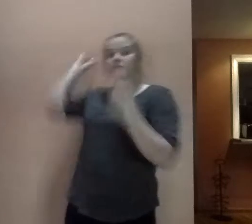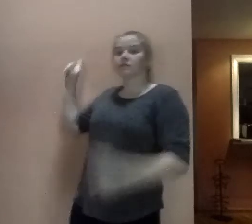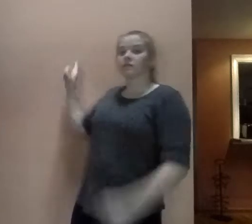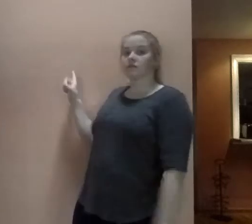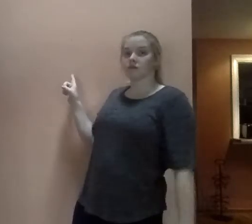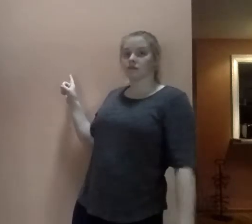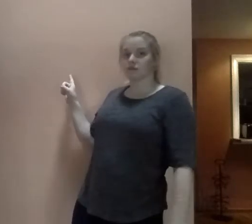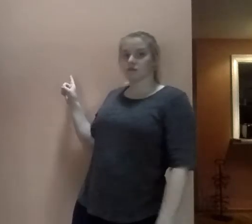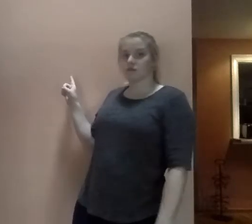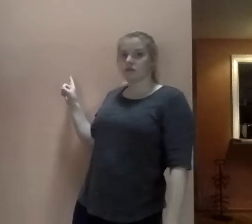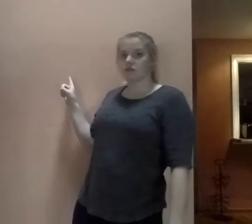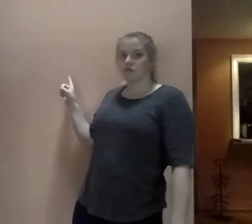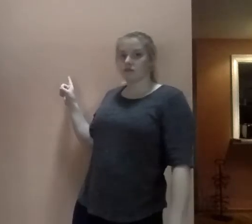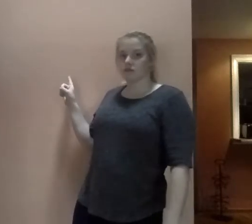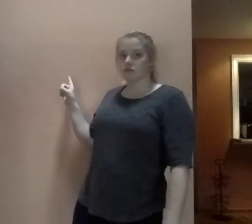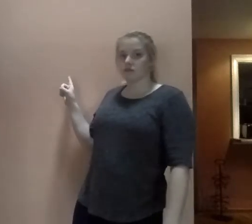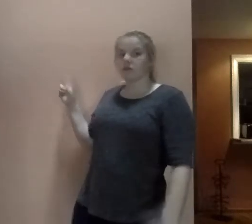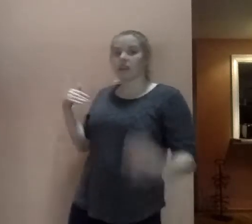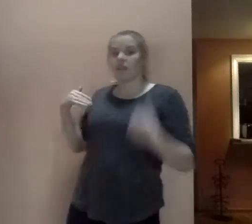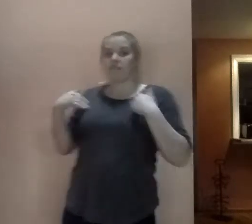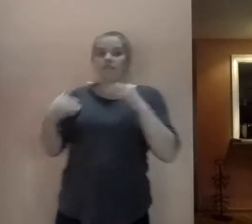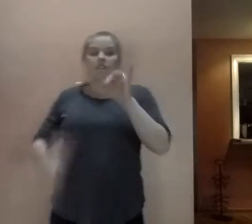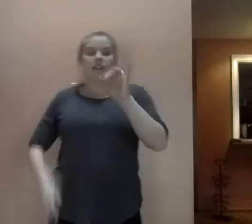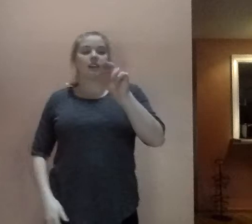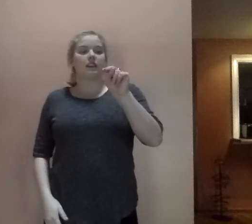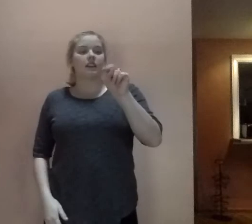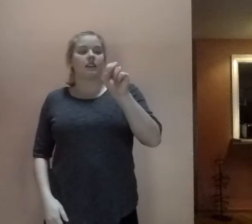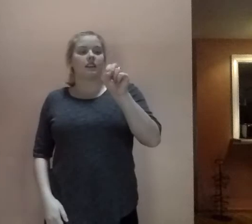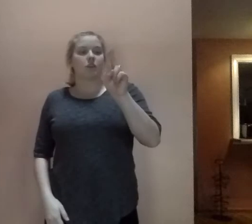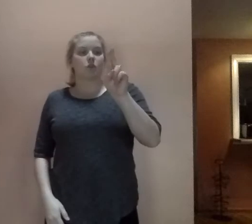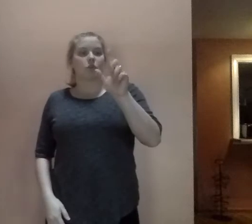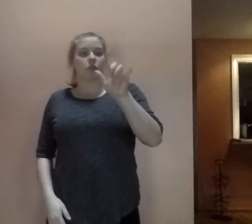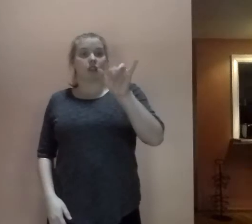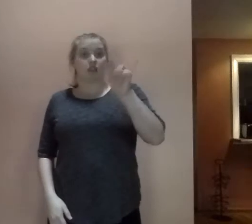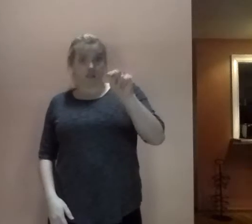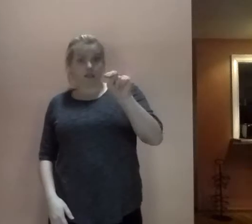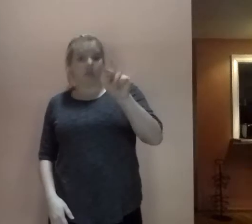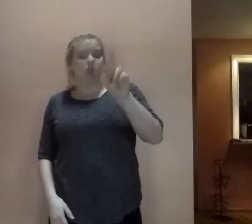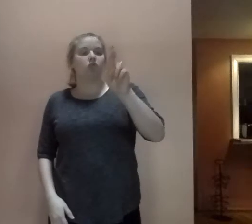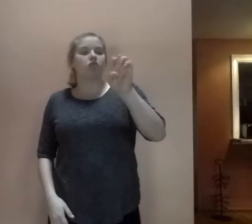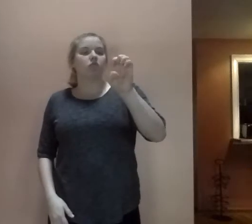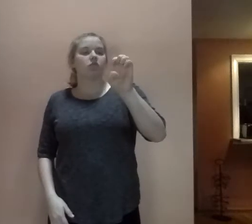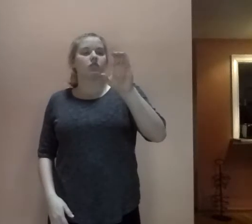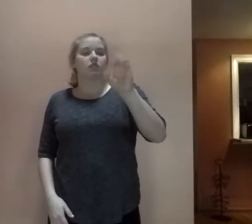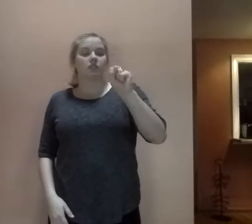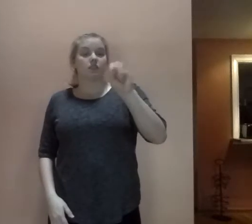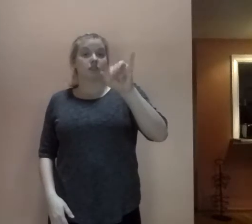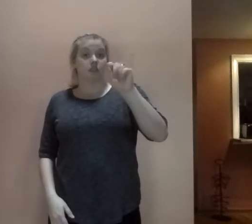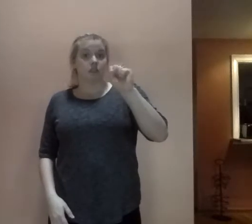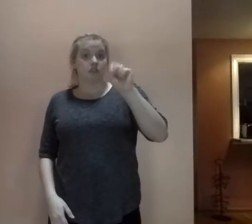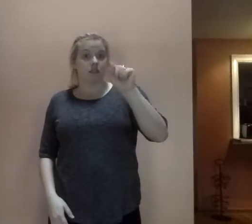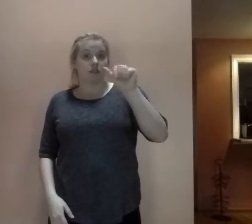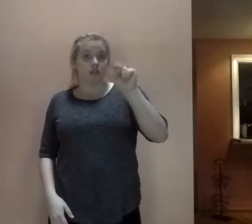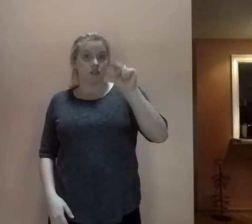causing insulin resistance. What that means is the sugar that is naturally from the foods that you're eating can't get into the cells where it belongs.